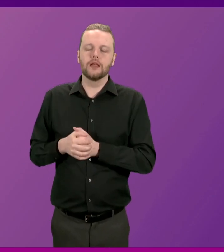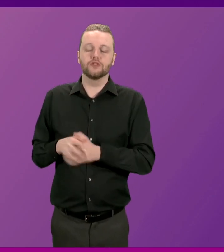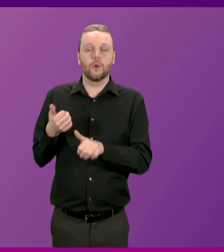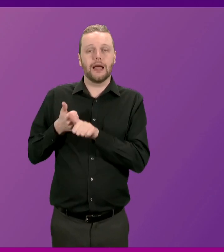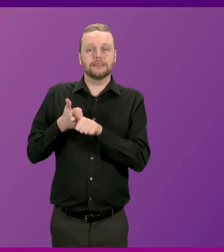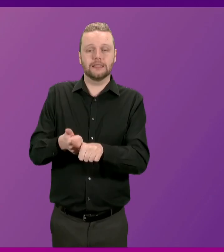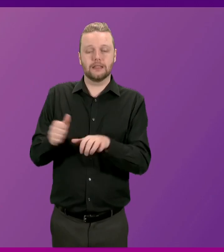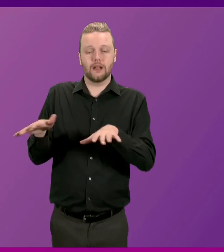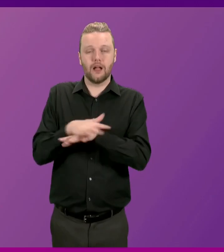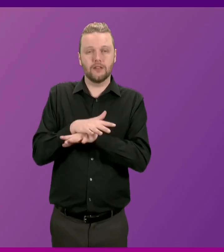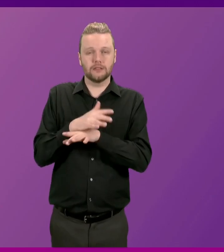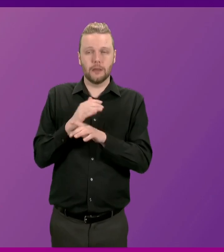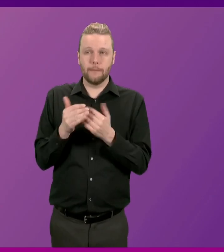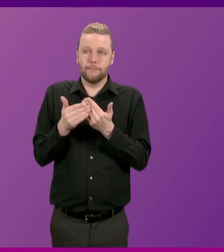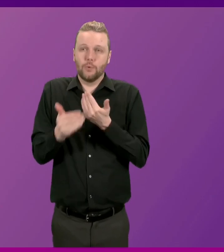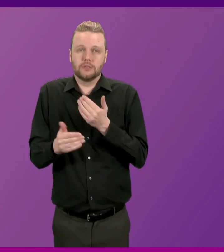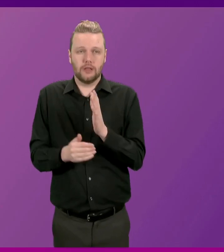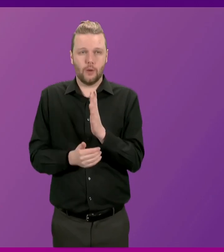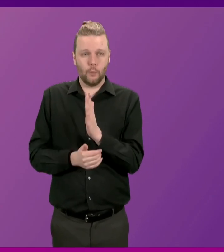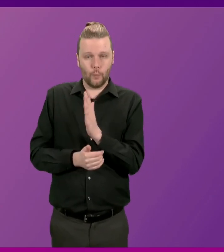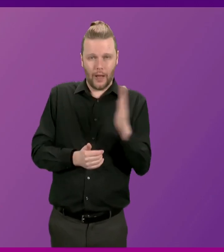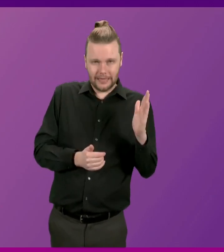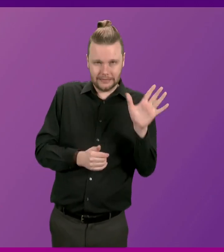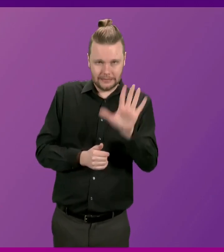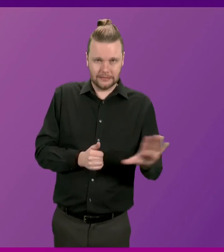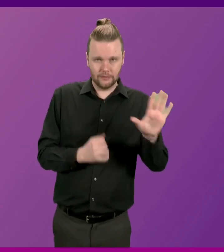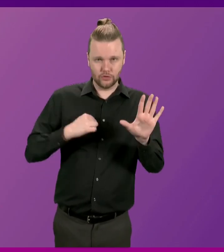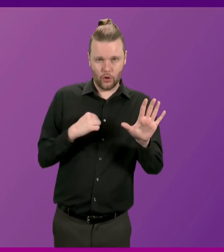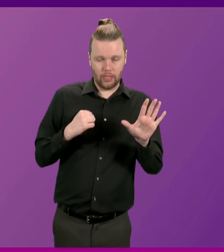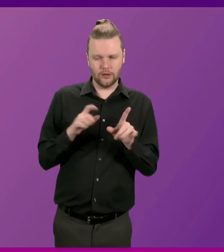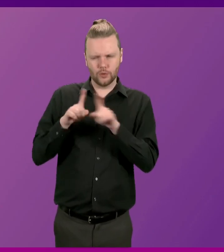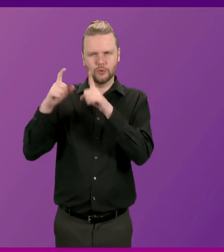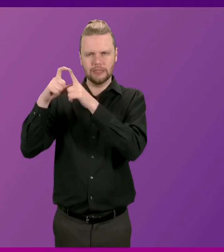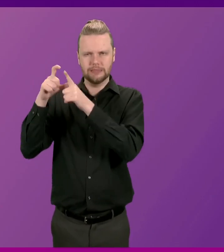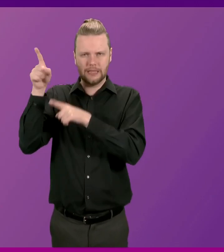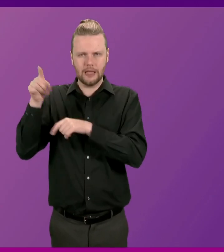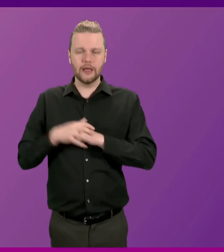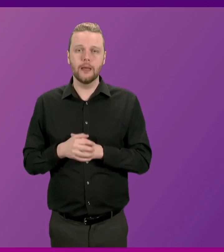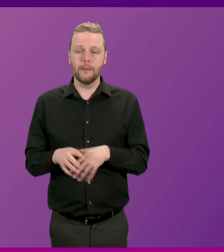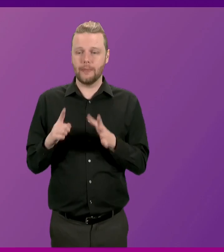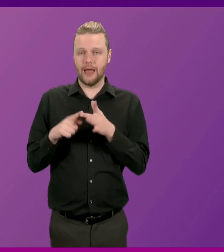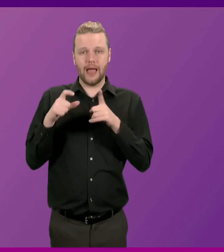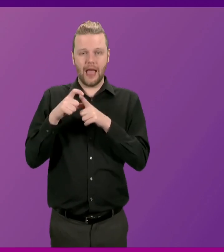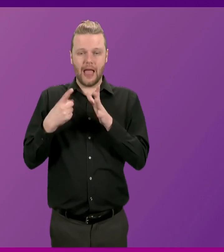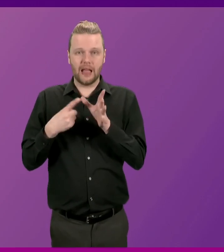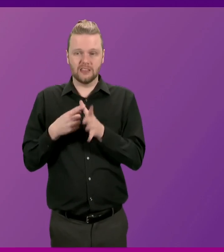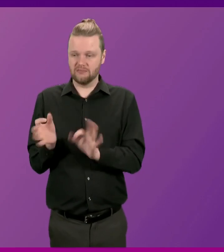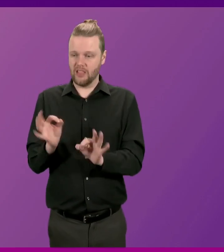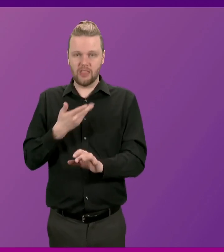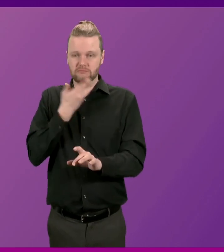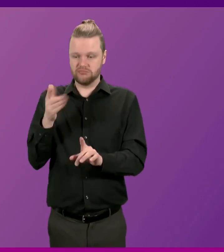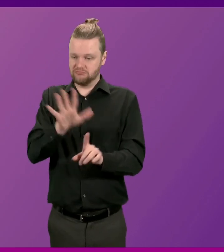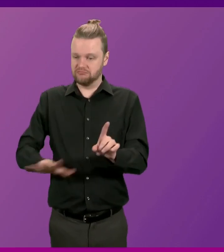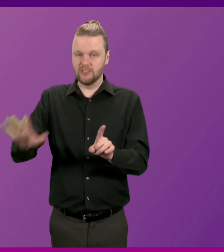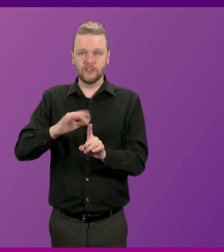covers half of Scotland, mainly the West and Dundee, but there aren't IDAs in most areas of Scotland